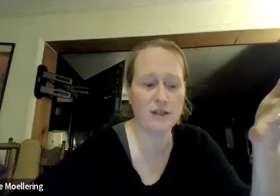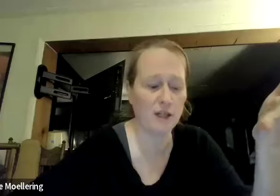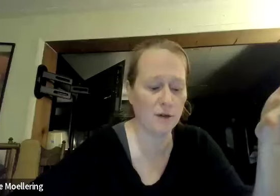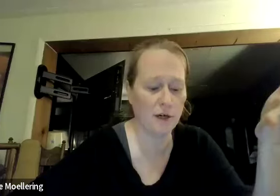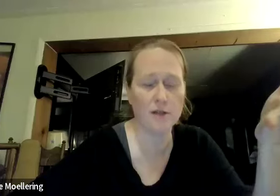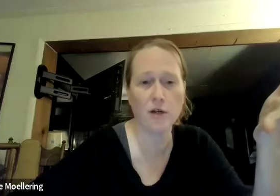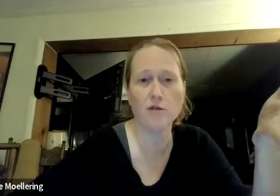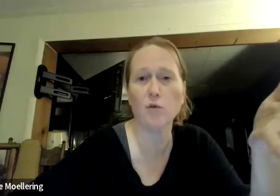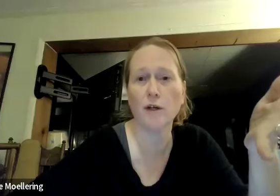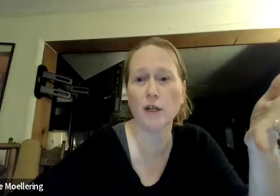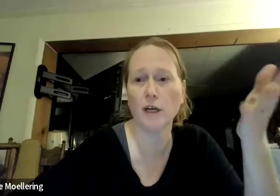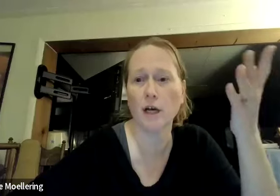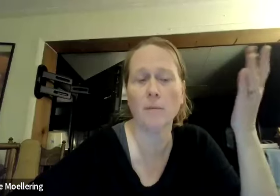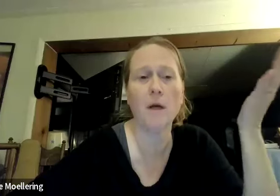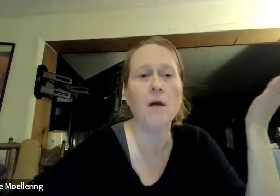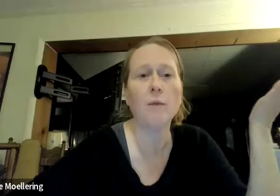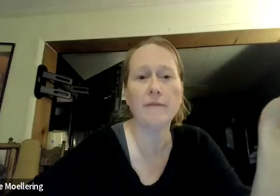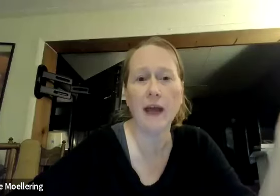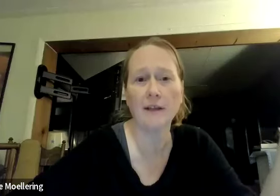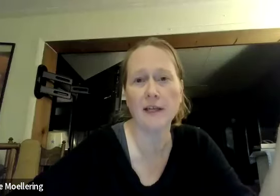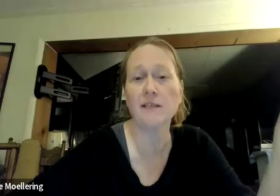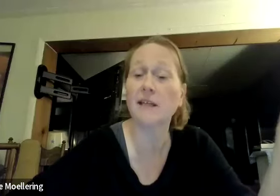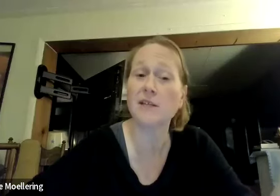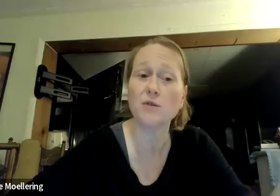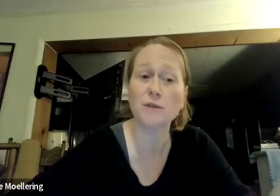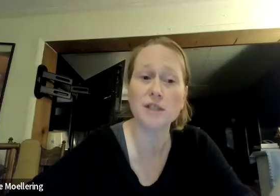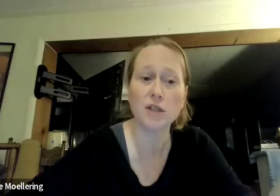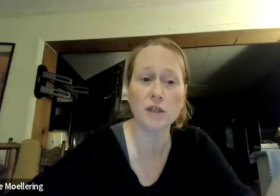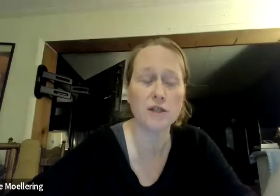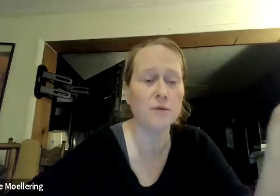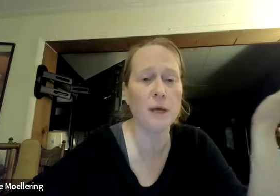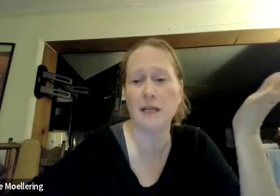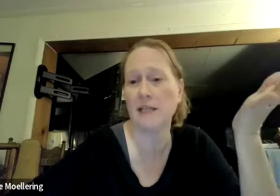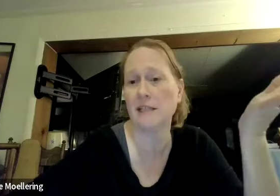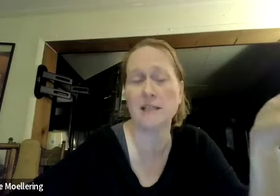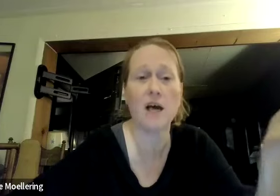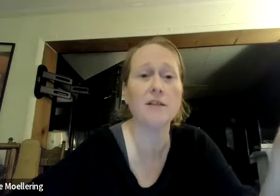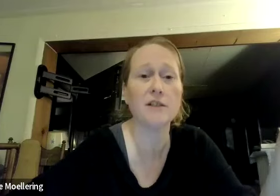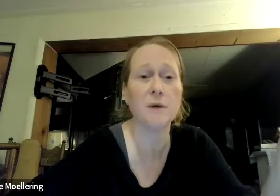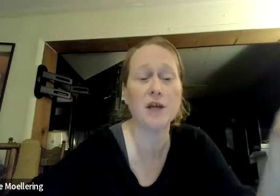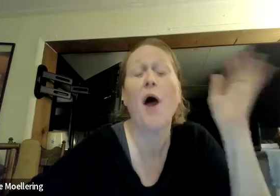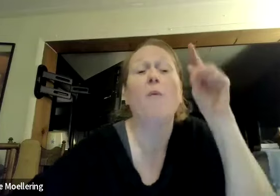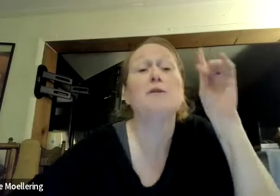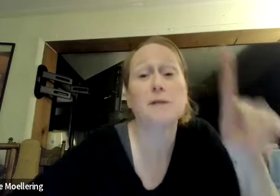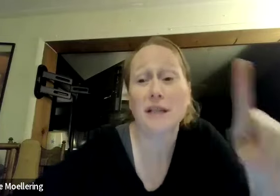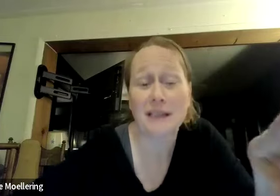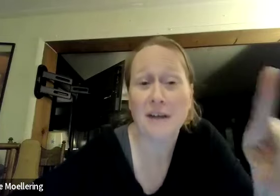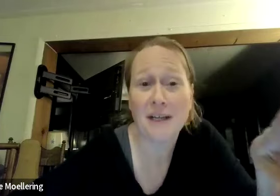said you're a social worker. We've had like Sunday school teachers. We had an anesthesiologist once, which was